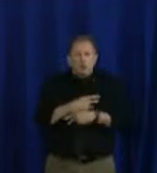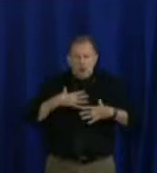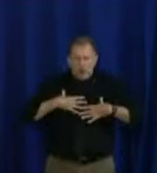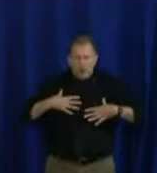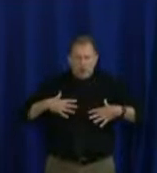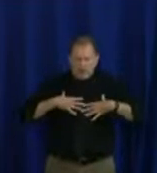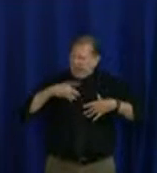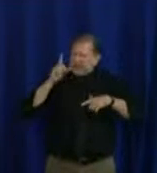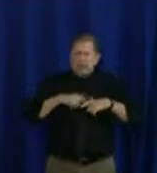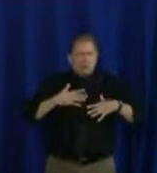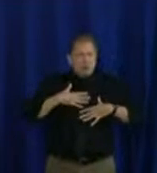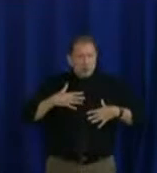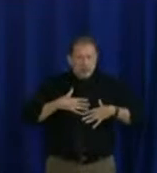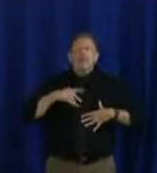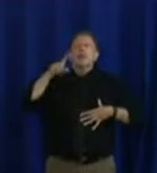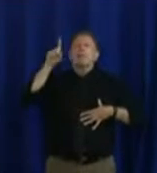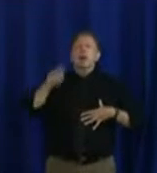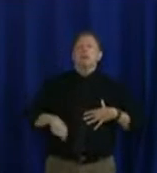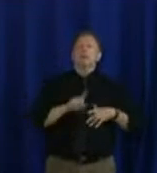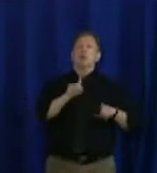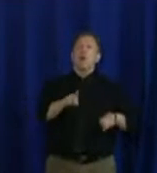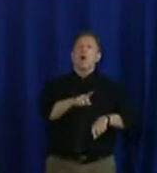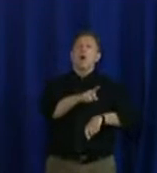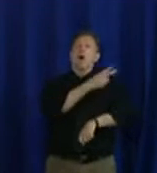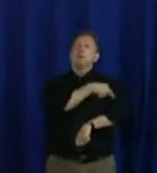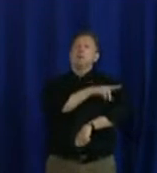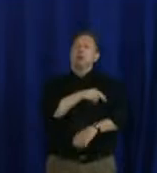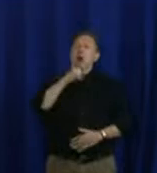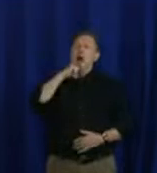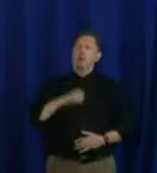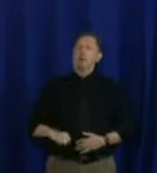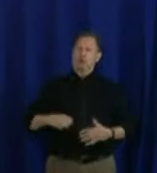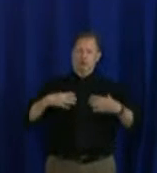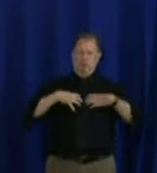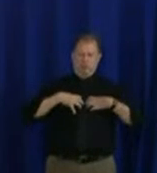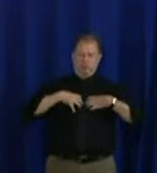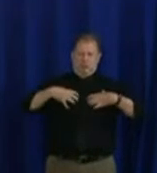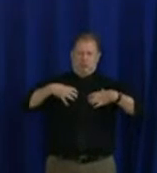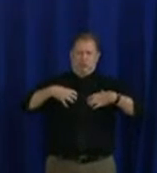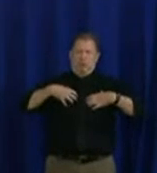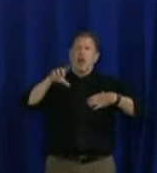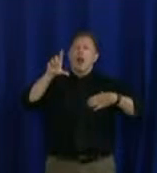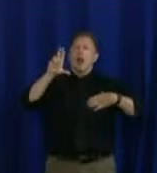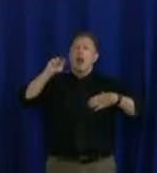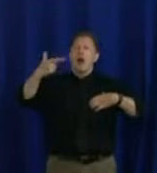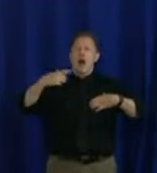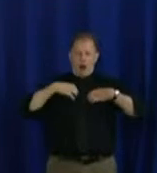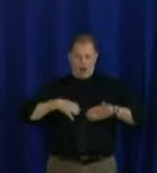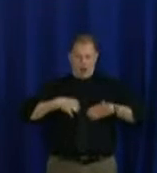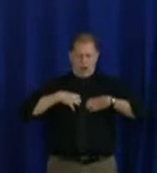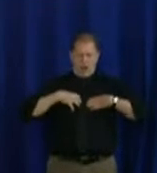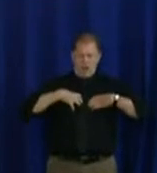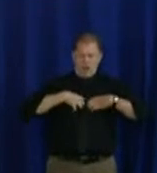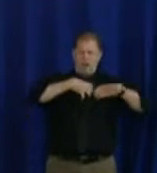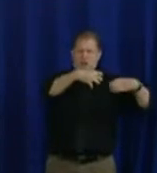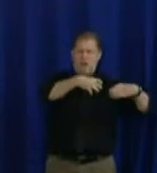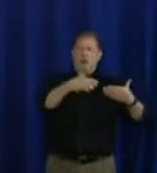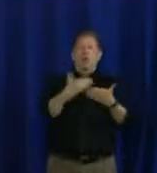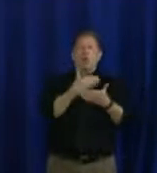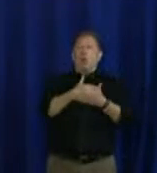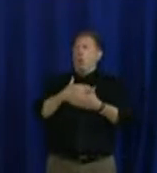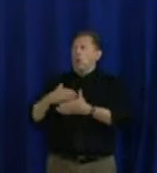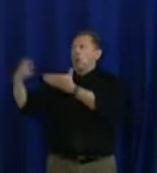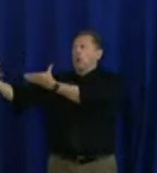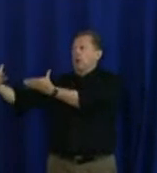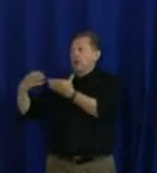even in these younger age groups. But also, people in these age groups spread COVID just